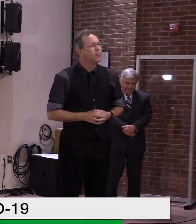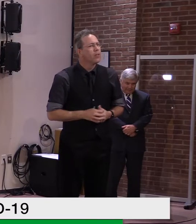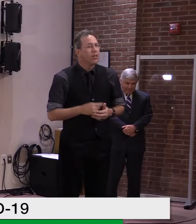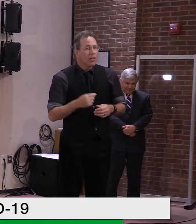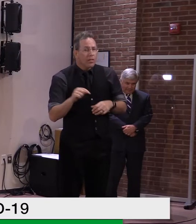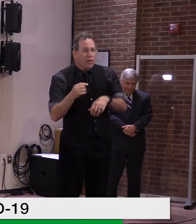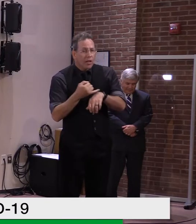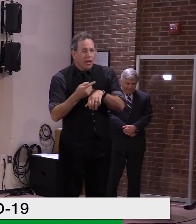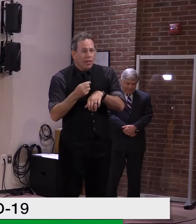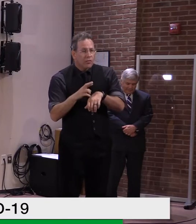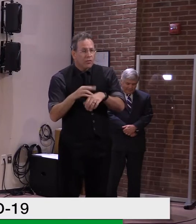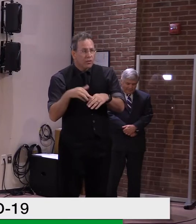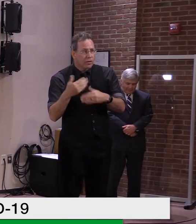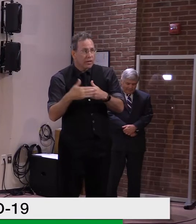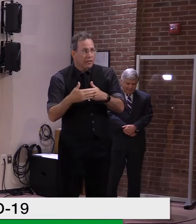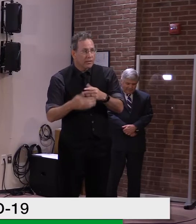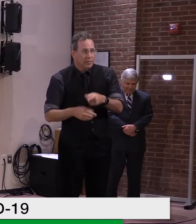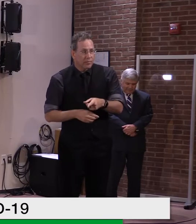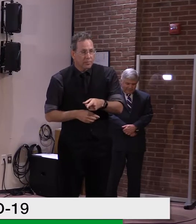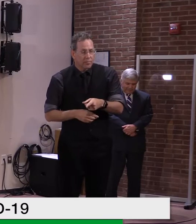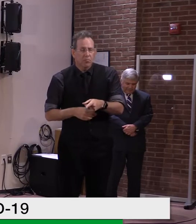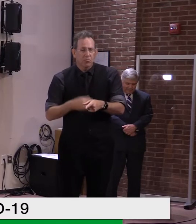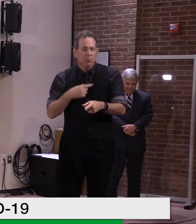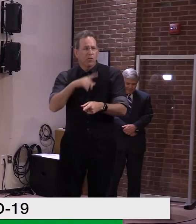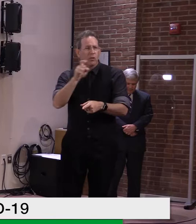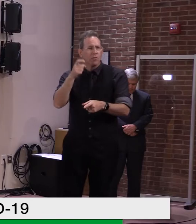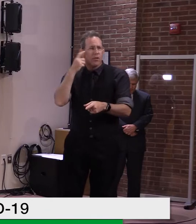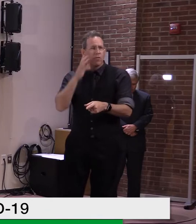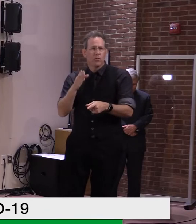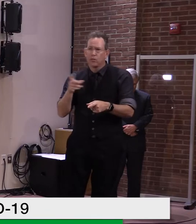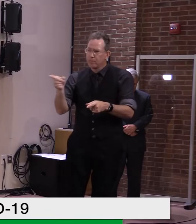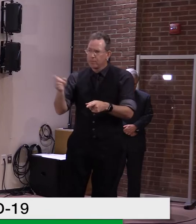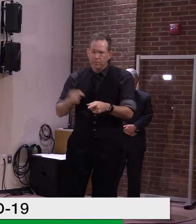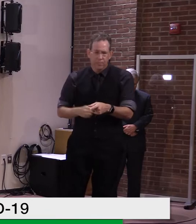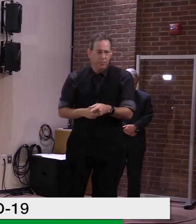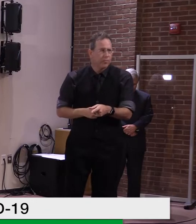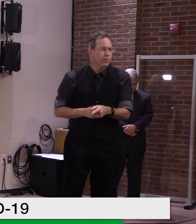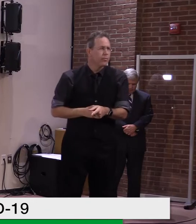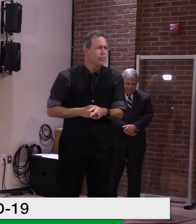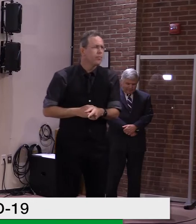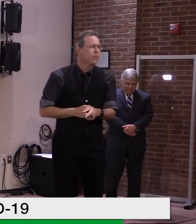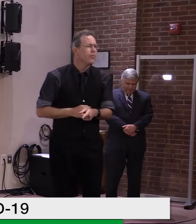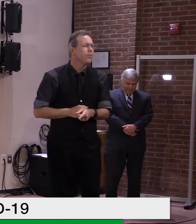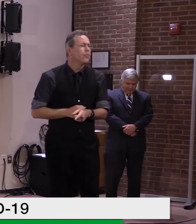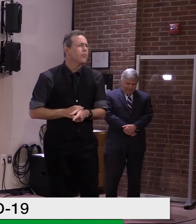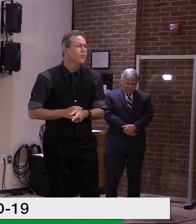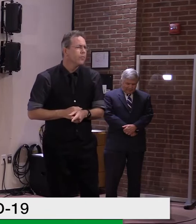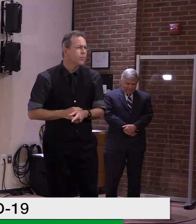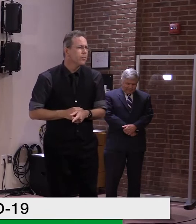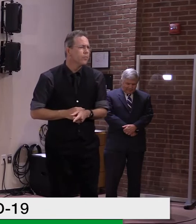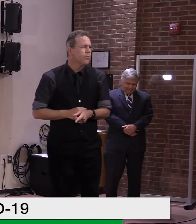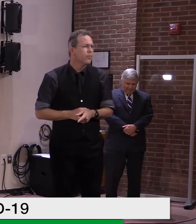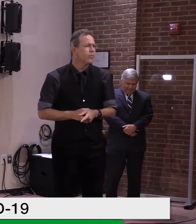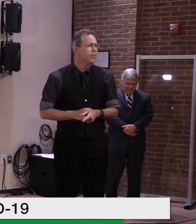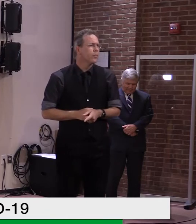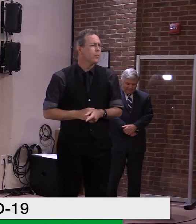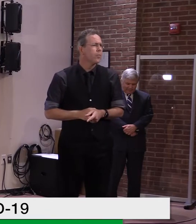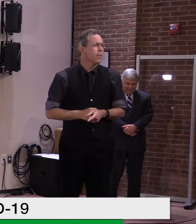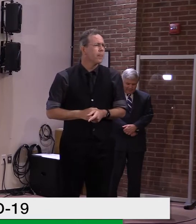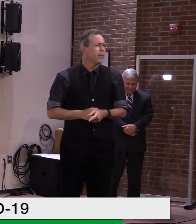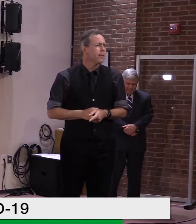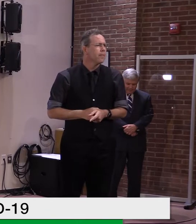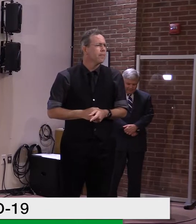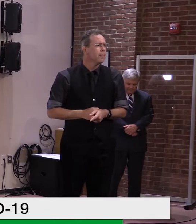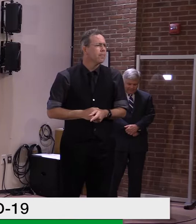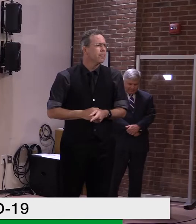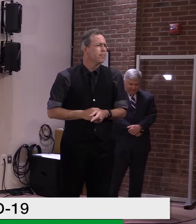Thanks, Jason. Governor, I heard a local government board recently discussing reopening public